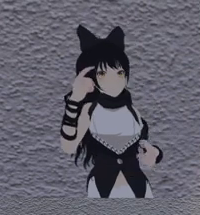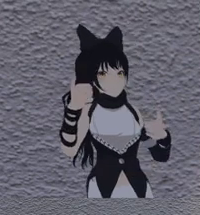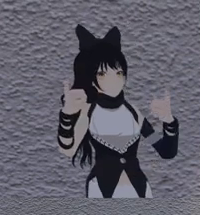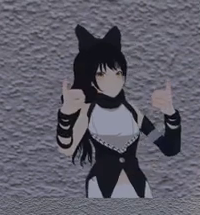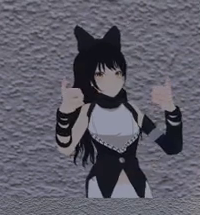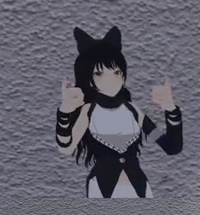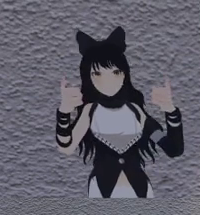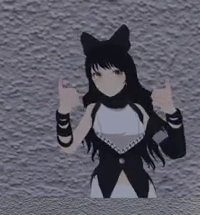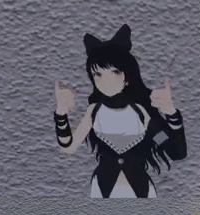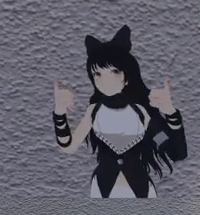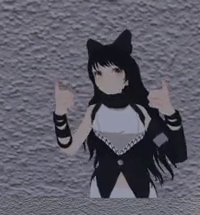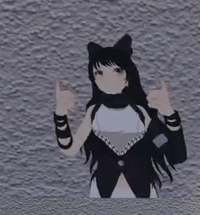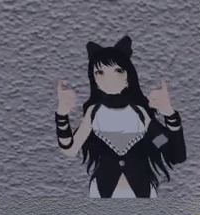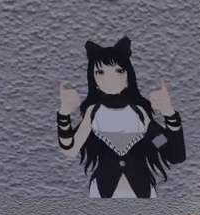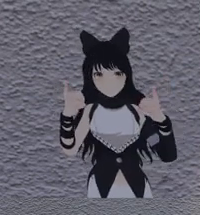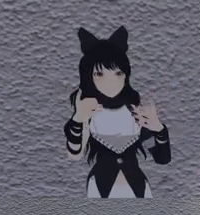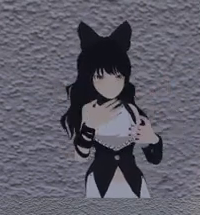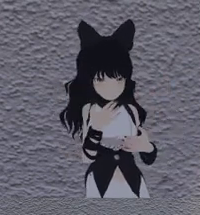Do you understand?